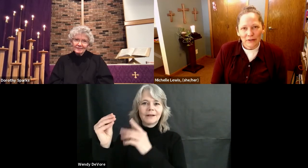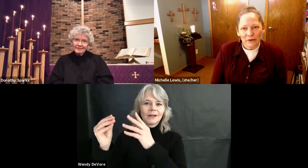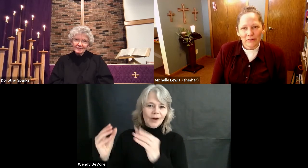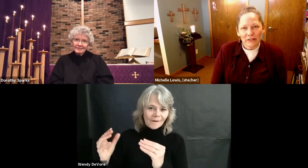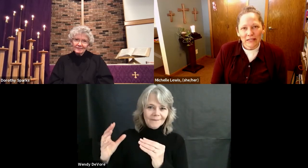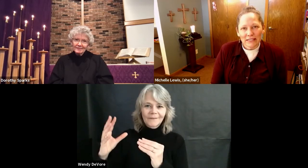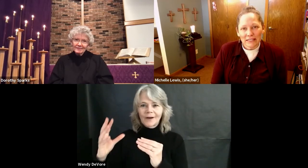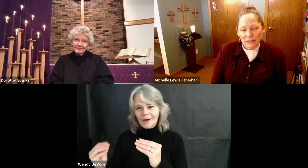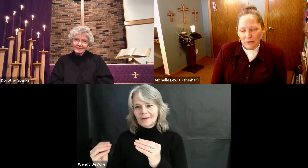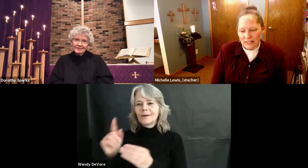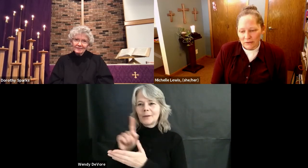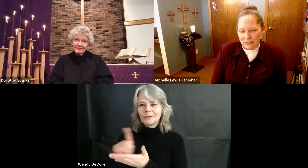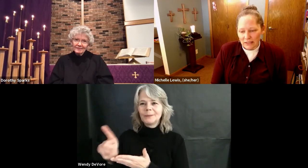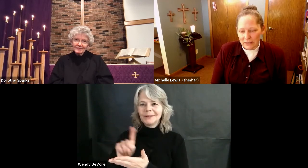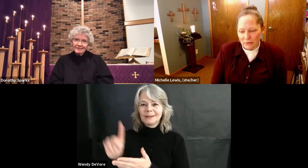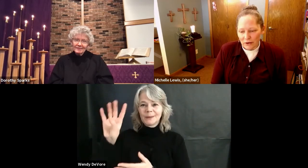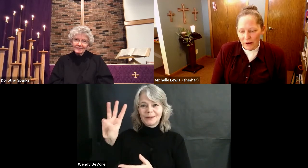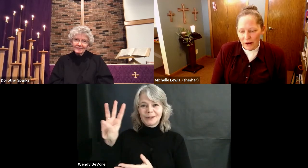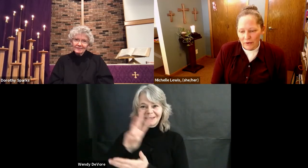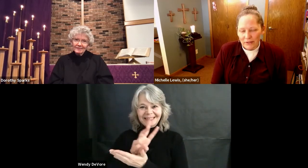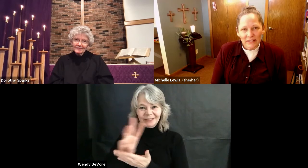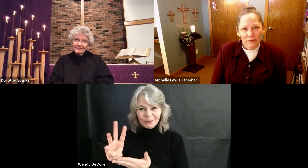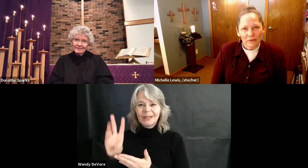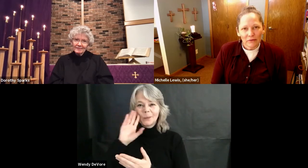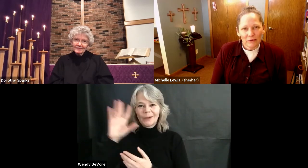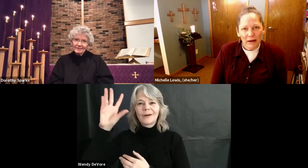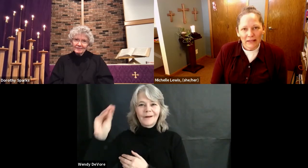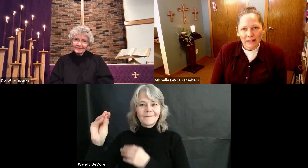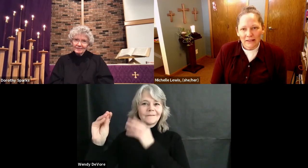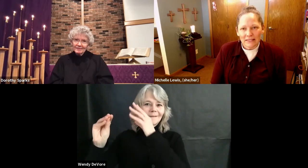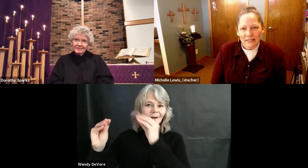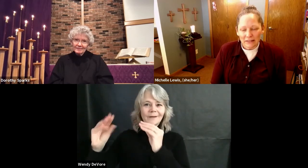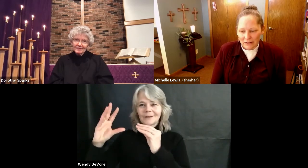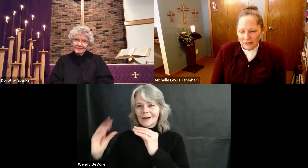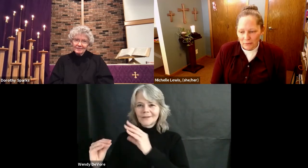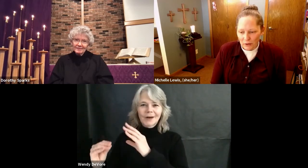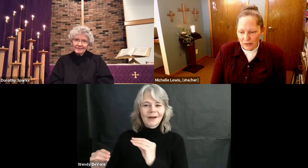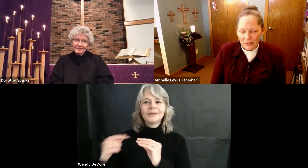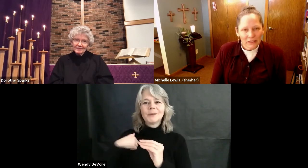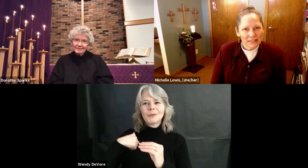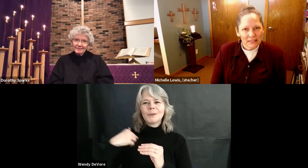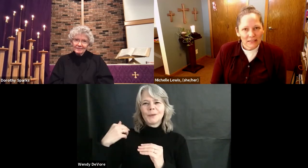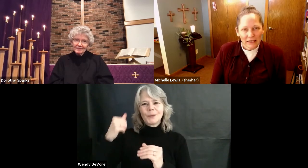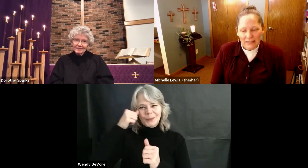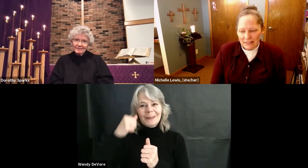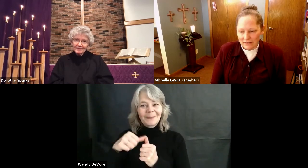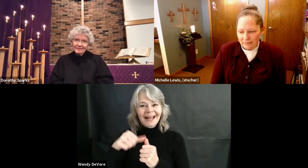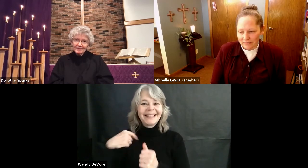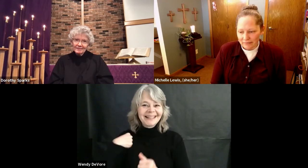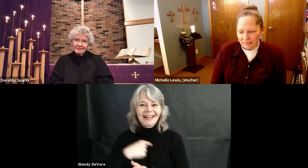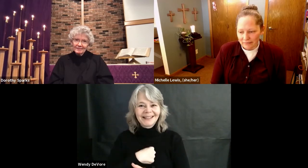And so over the next 6 weeks, those lights will go out, reminding us that there is more darkness than light.